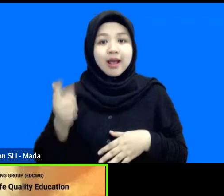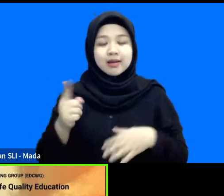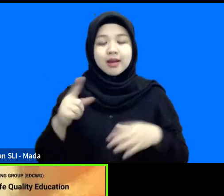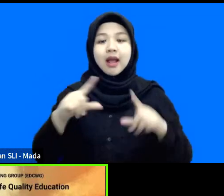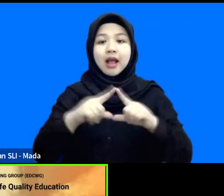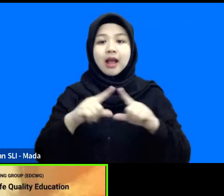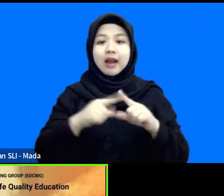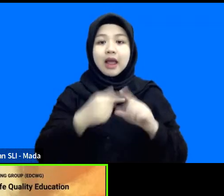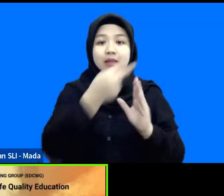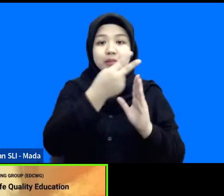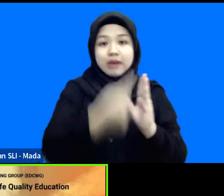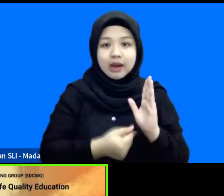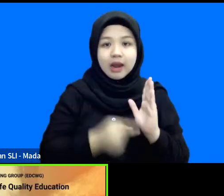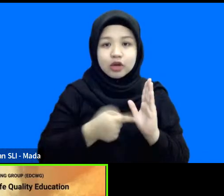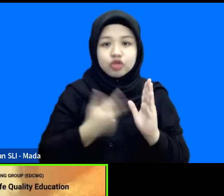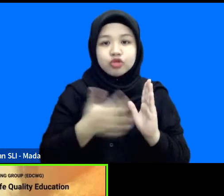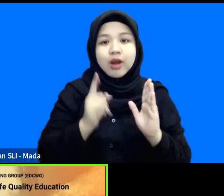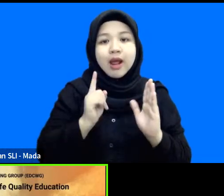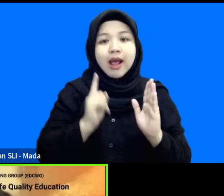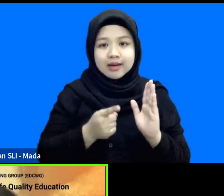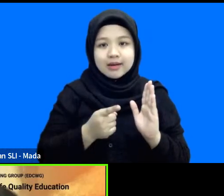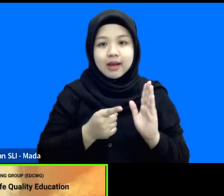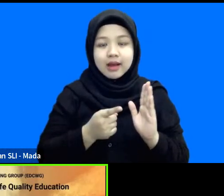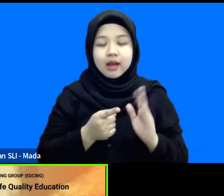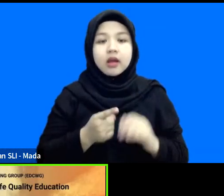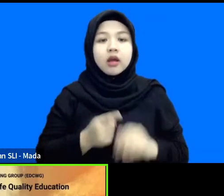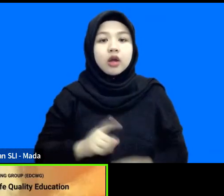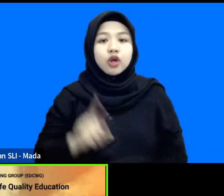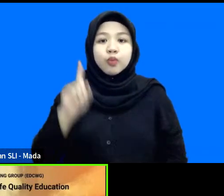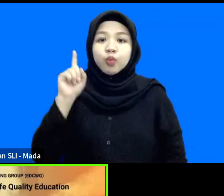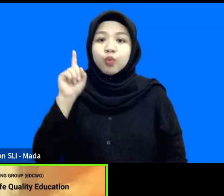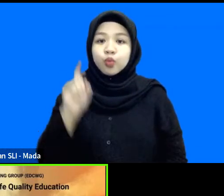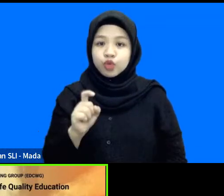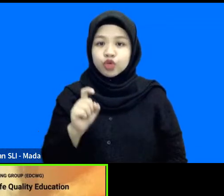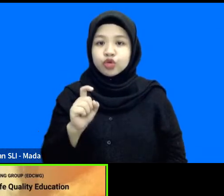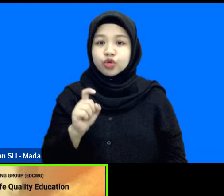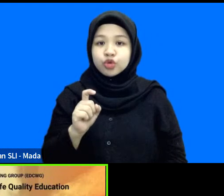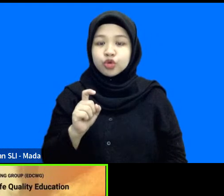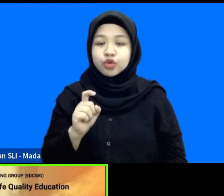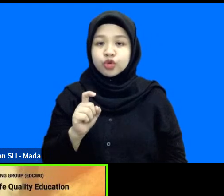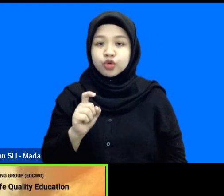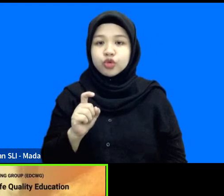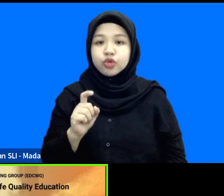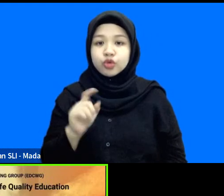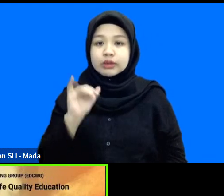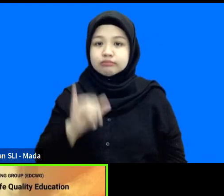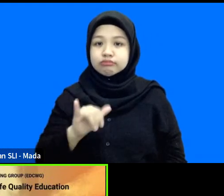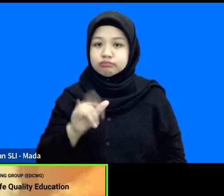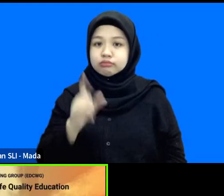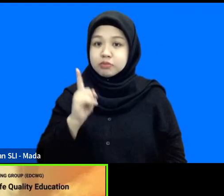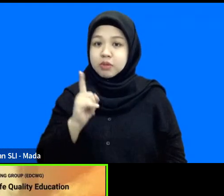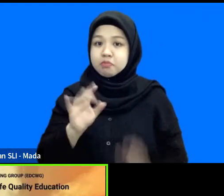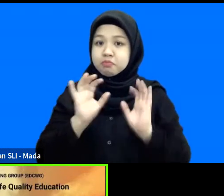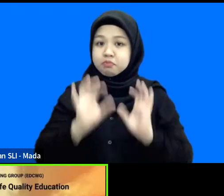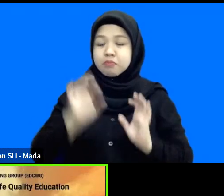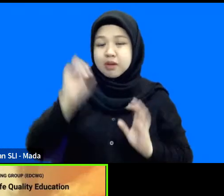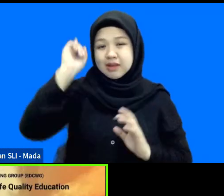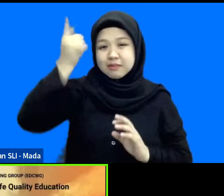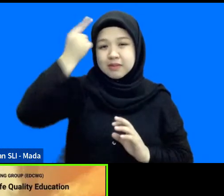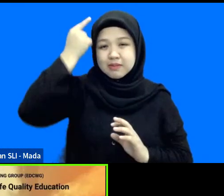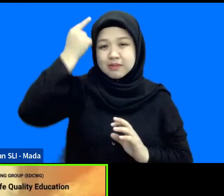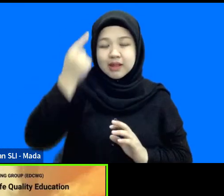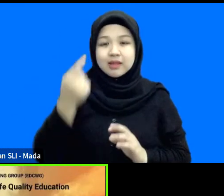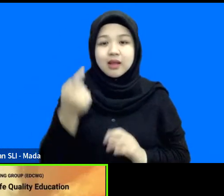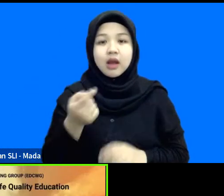are under pressure as governments now shift spending towards to the health and economic response to the pandemic. So education is not really